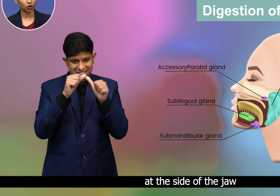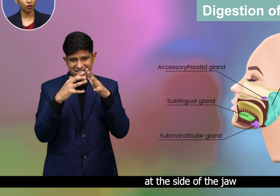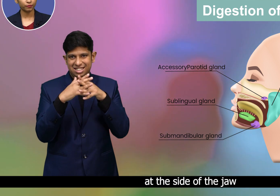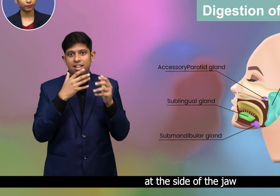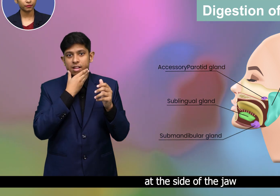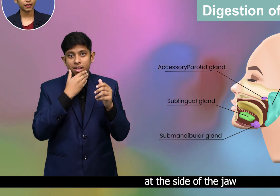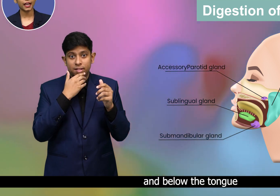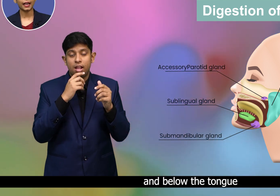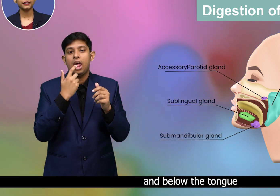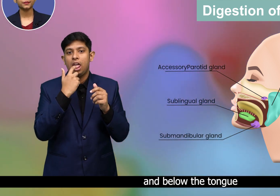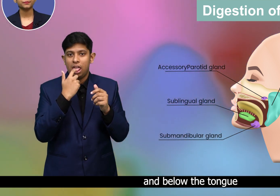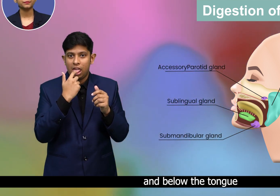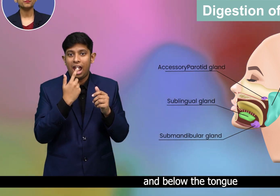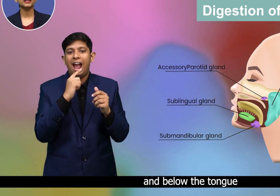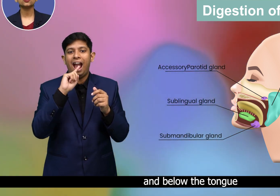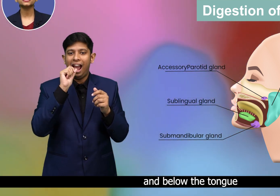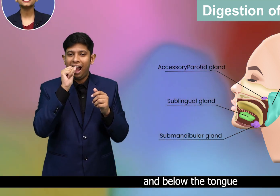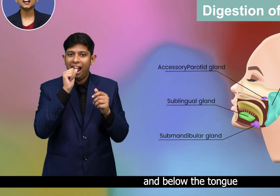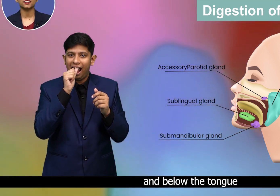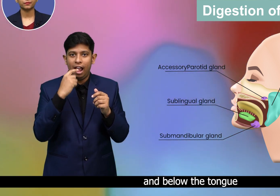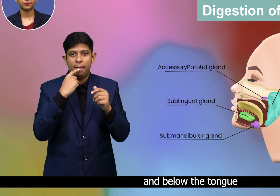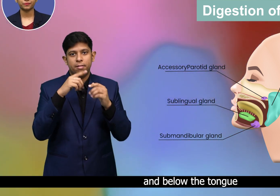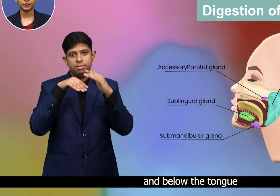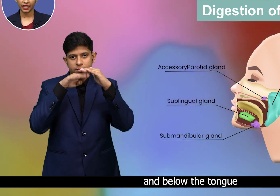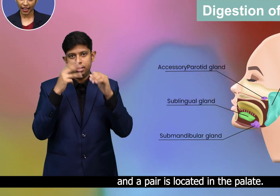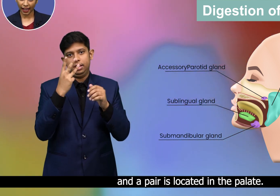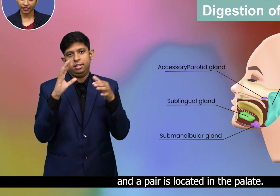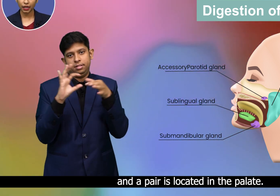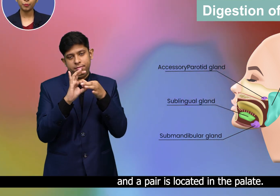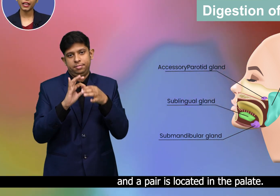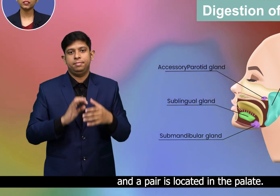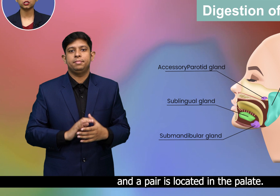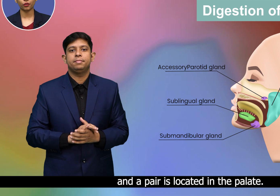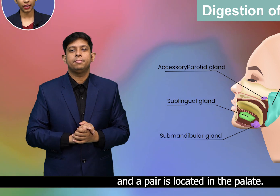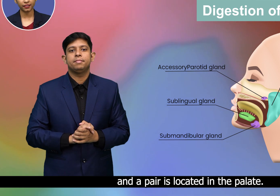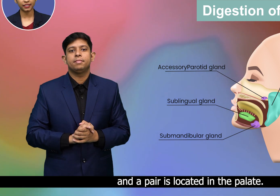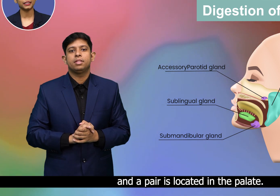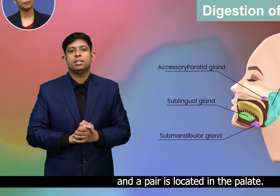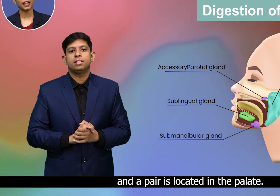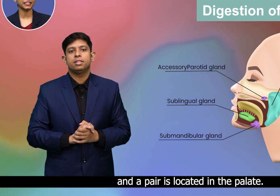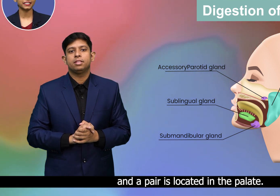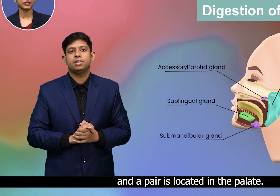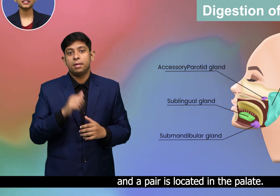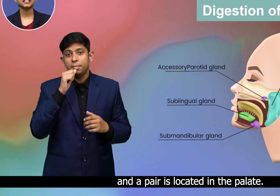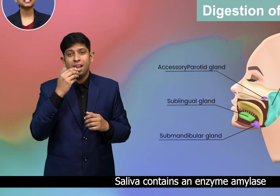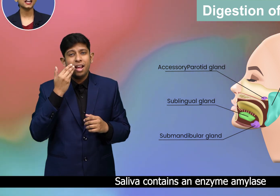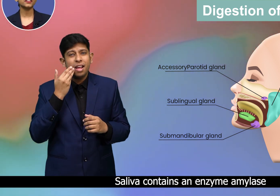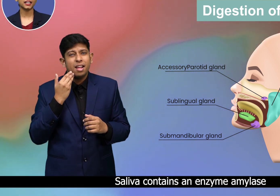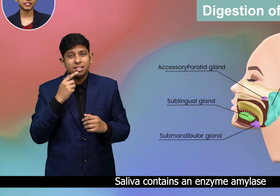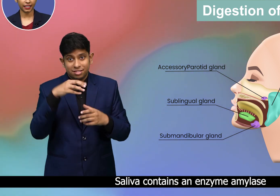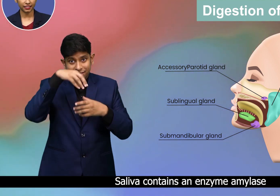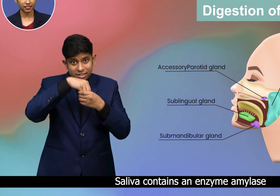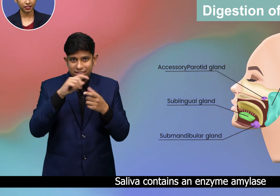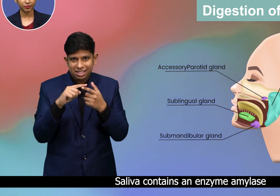the jaw and below the tongue, and a pair is located in the palate.